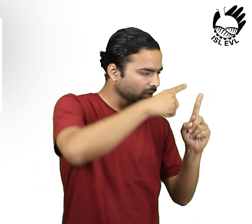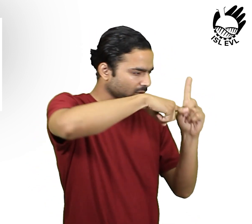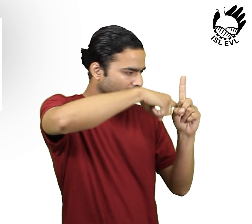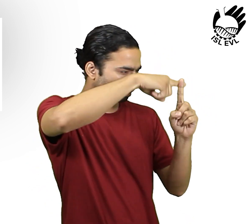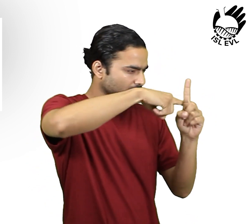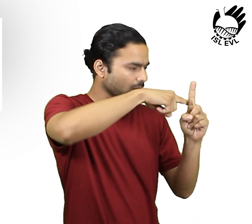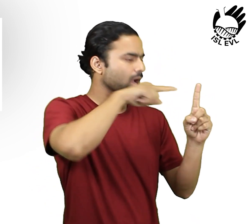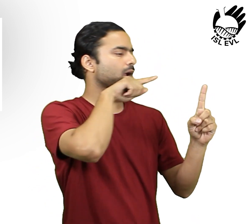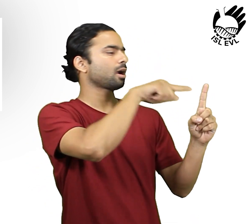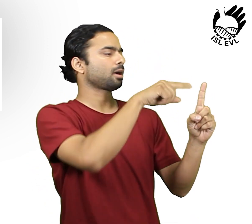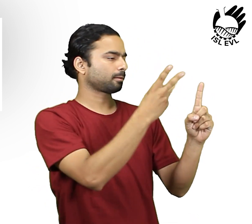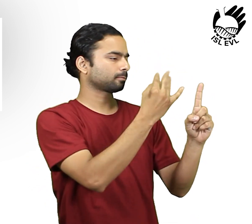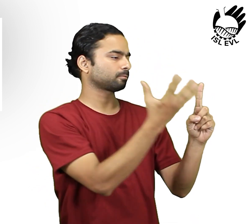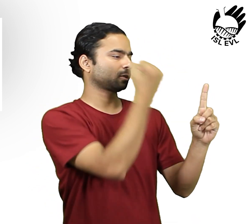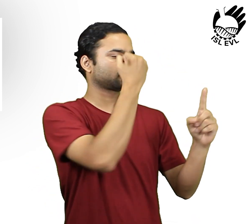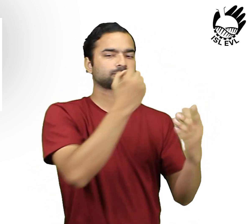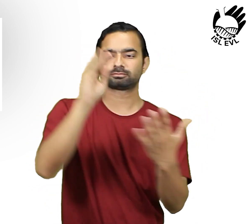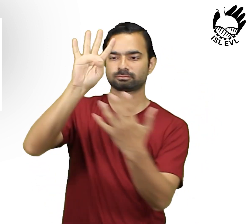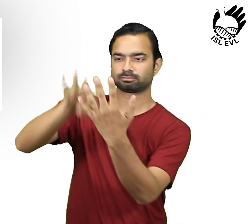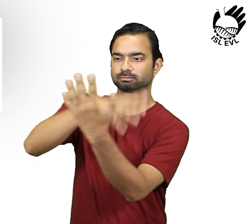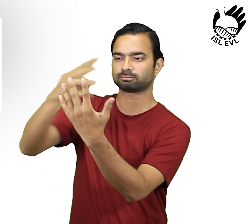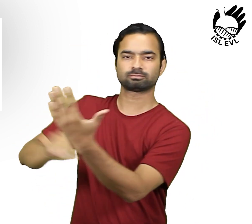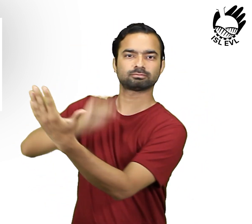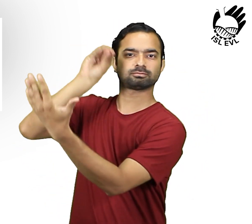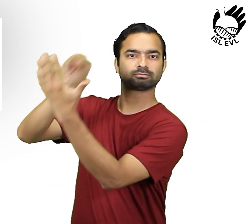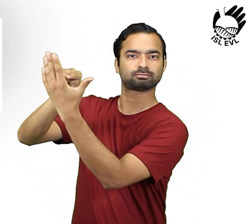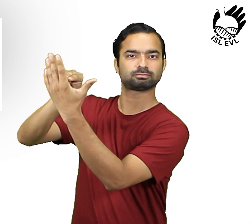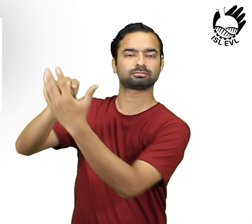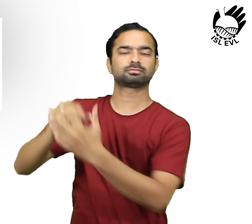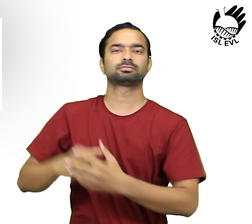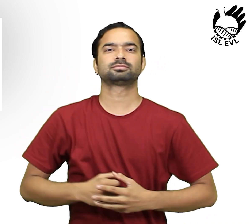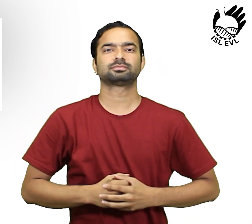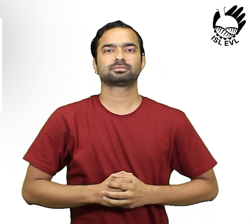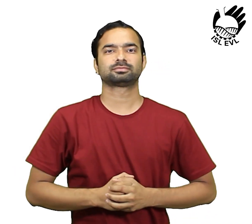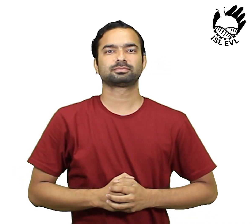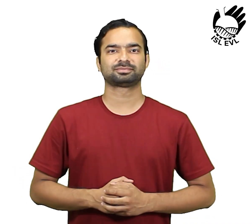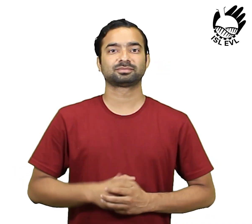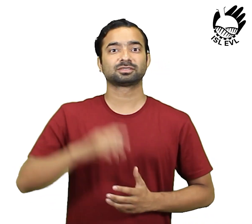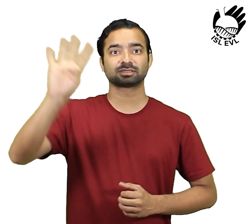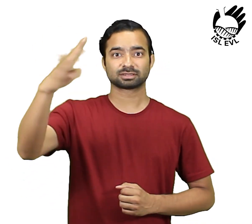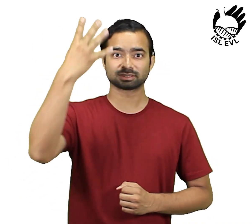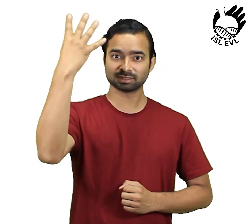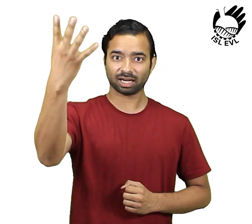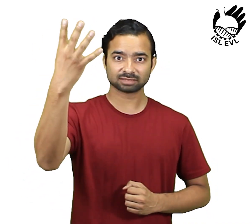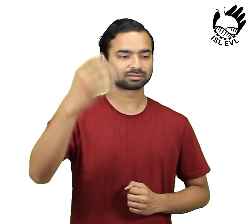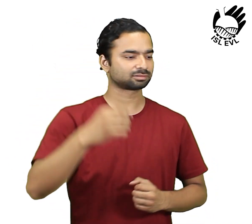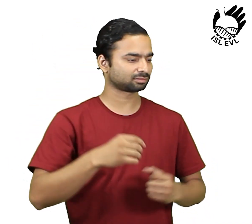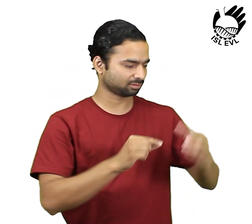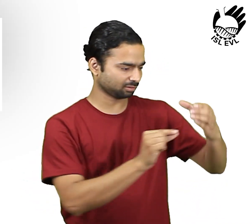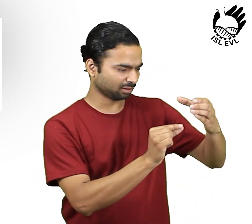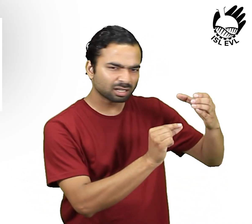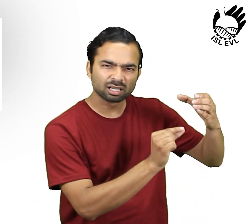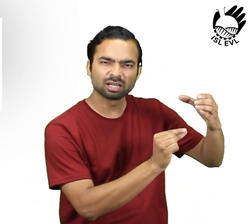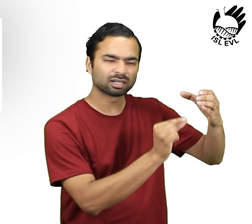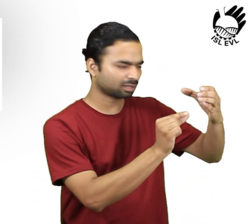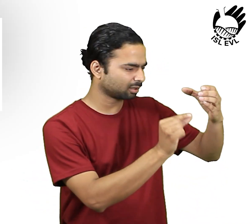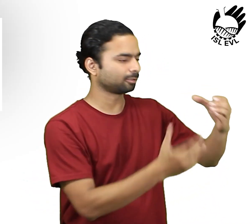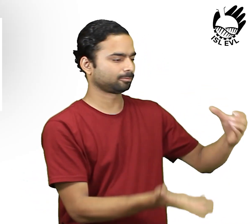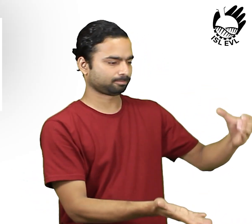seconds. Once dissolved, continue adding 1/4 of a teaspoon measures, followed by stirring until no more of the